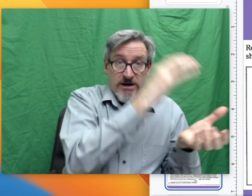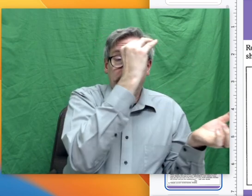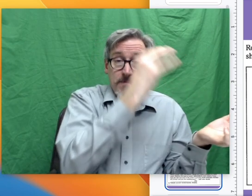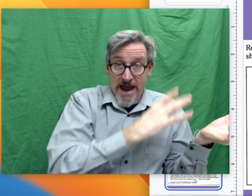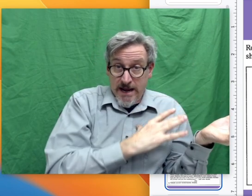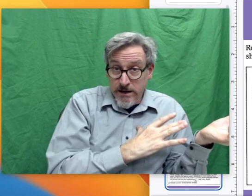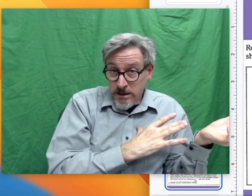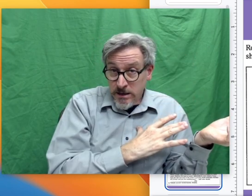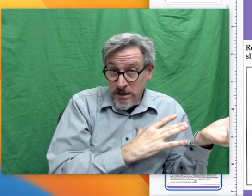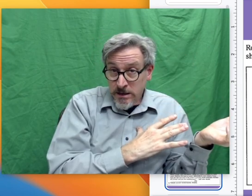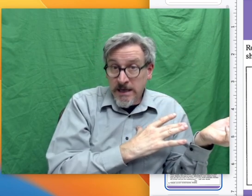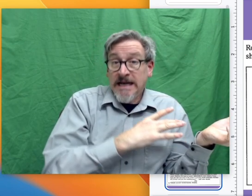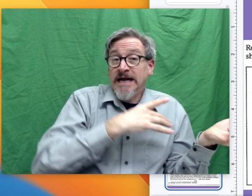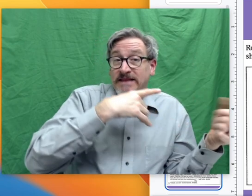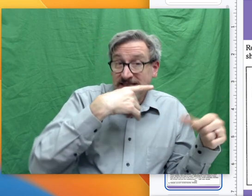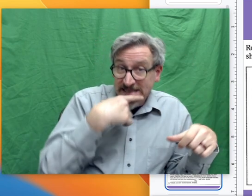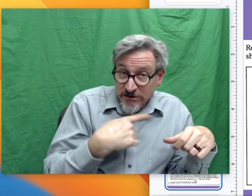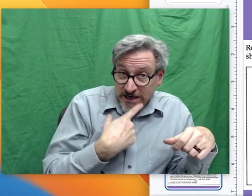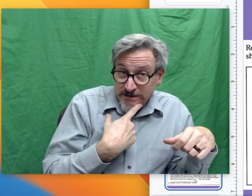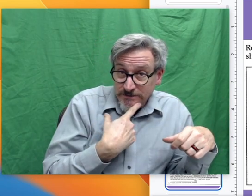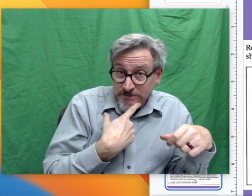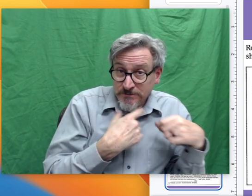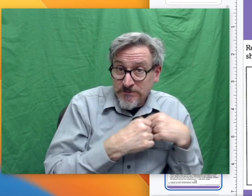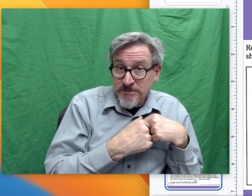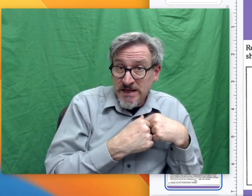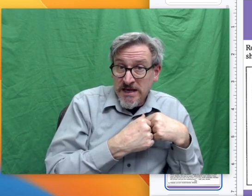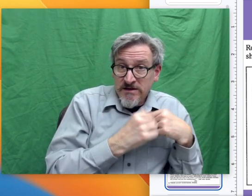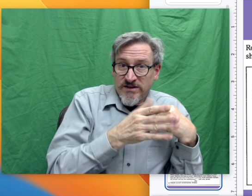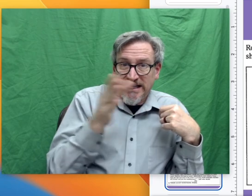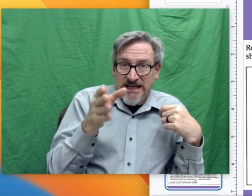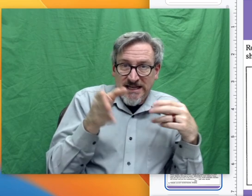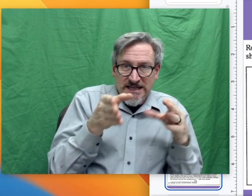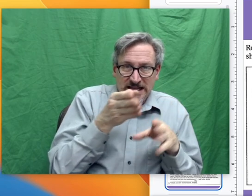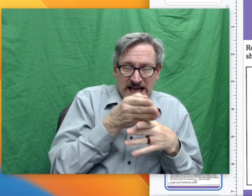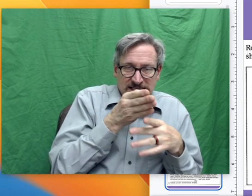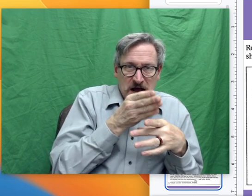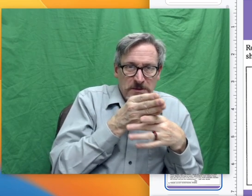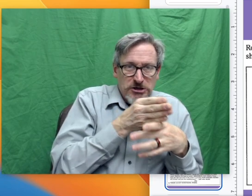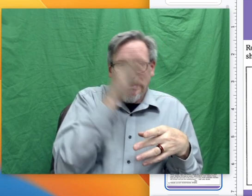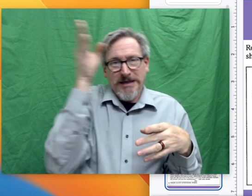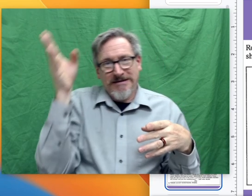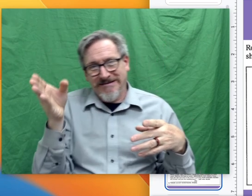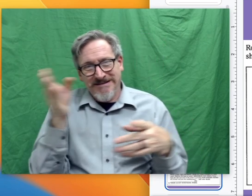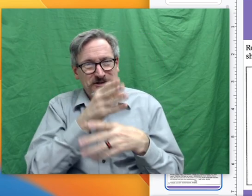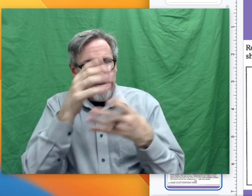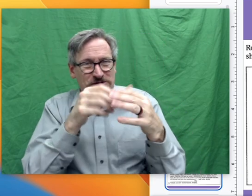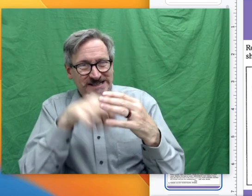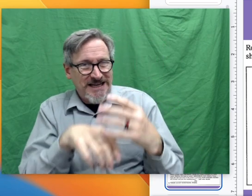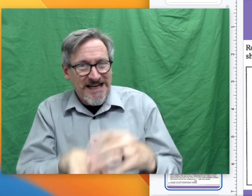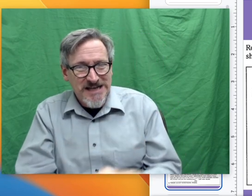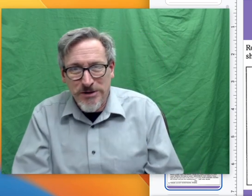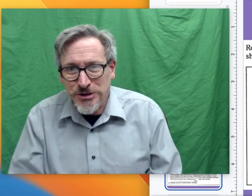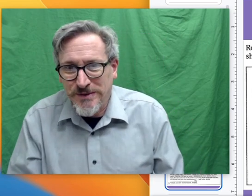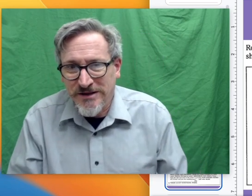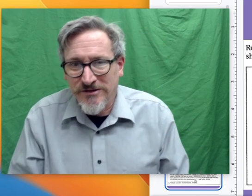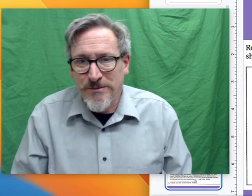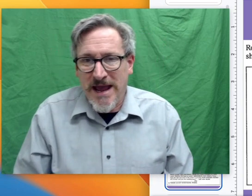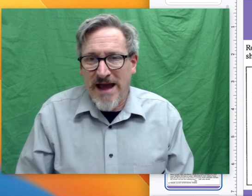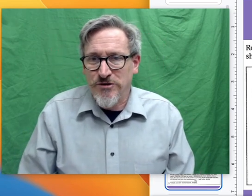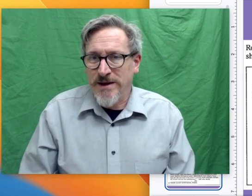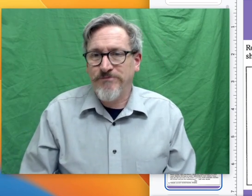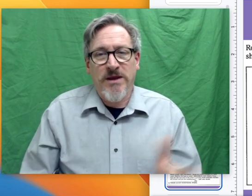married man, that's hearing. Like the last comma should be, or the second last comma shouldn't be there,